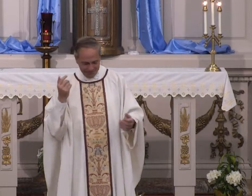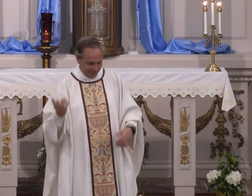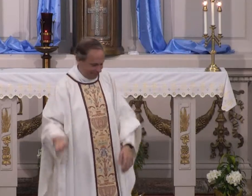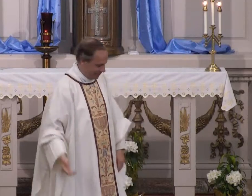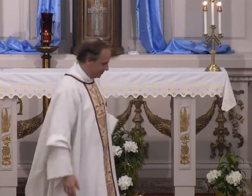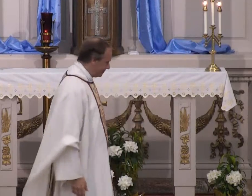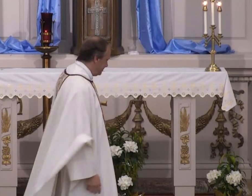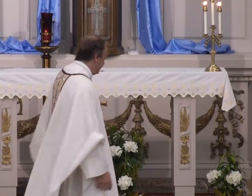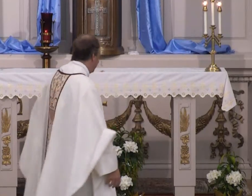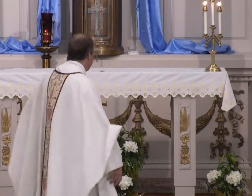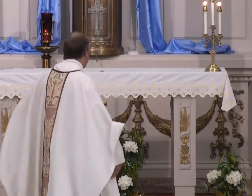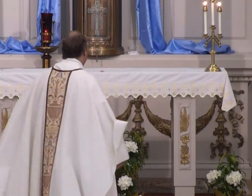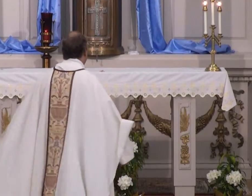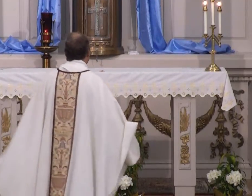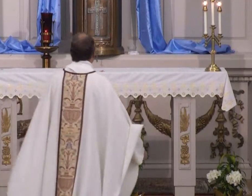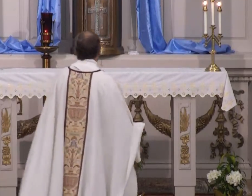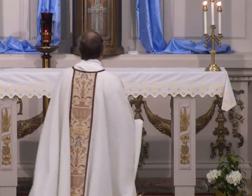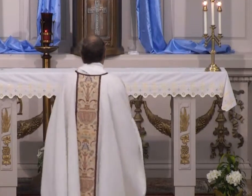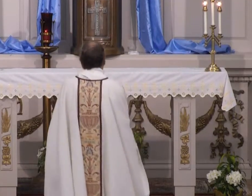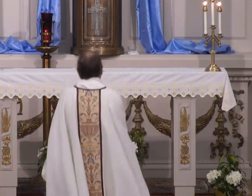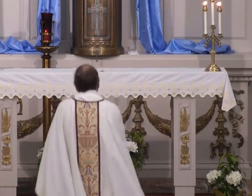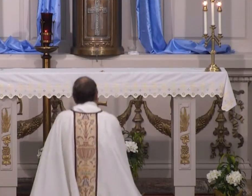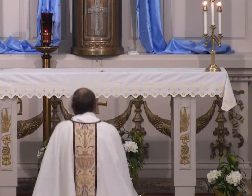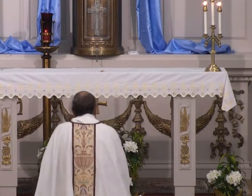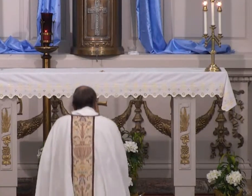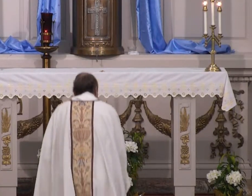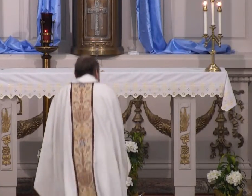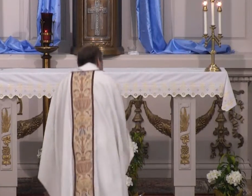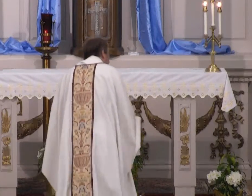And to follow Jesus is not boring.